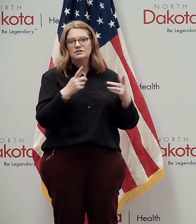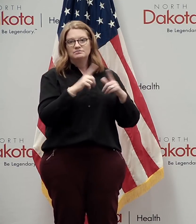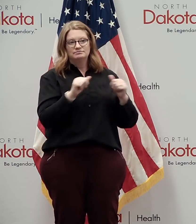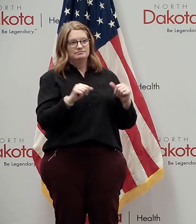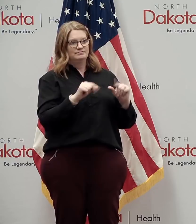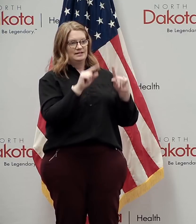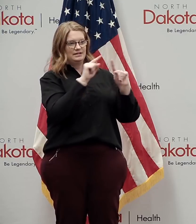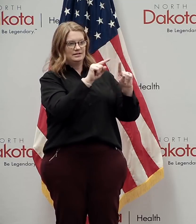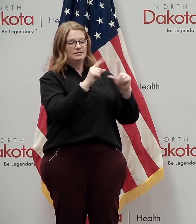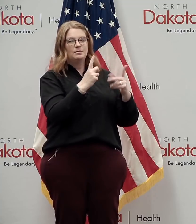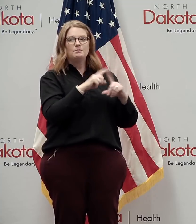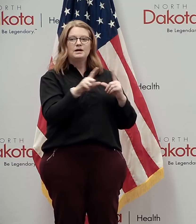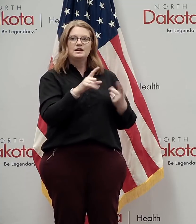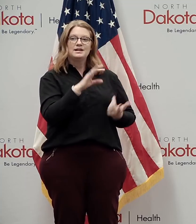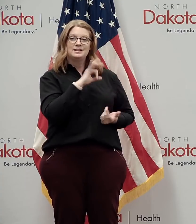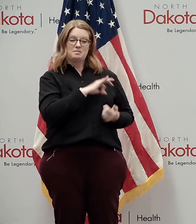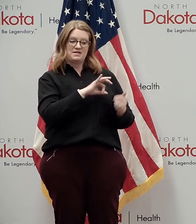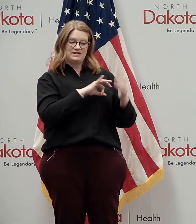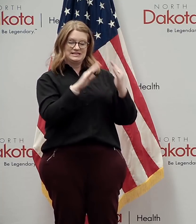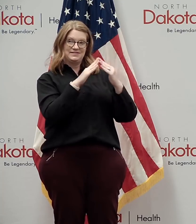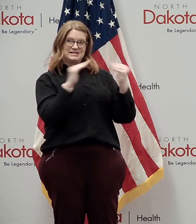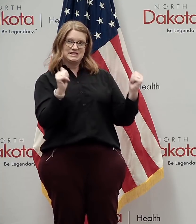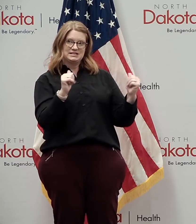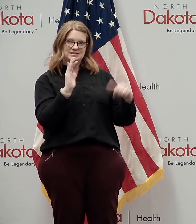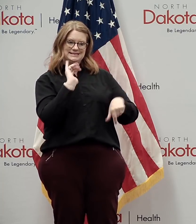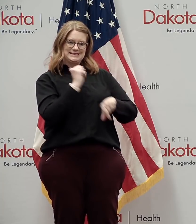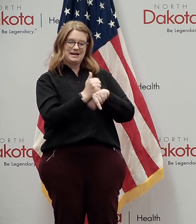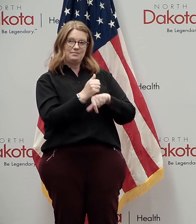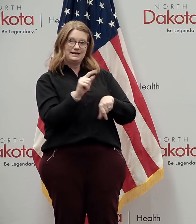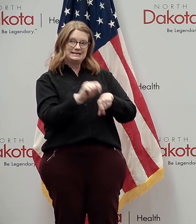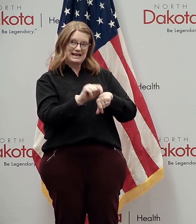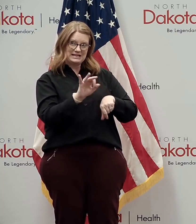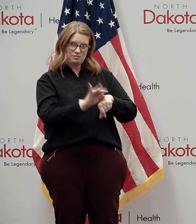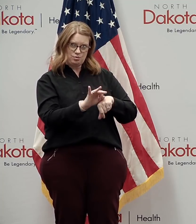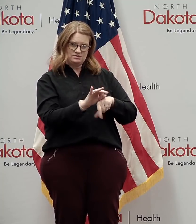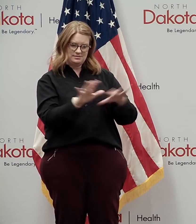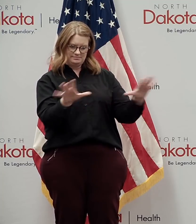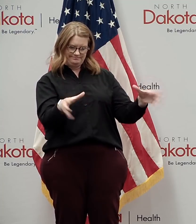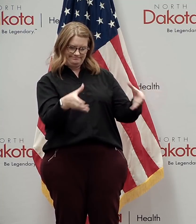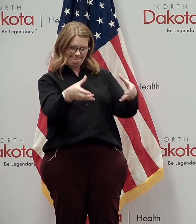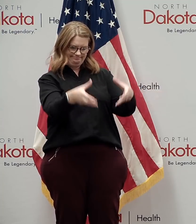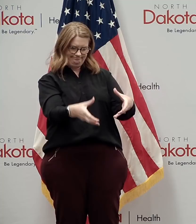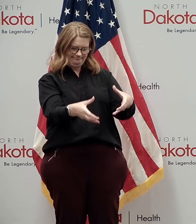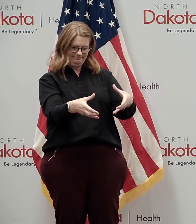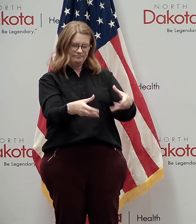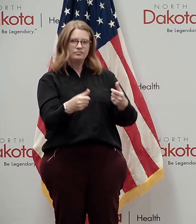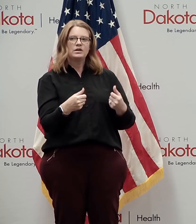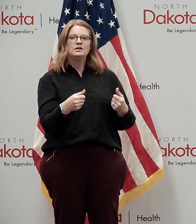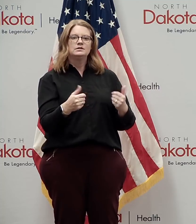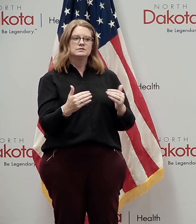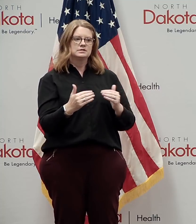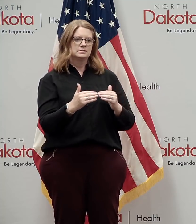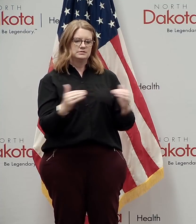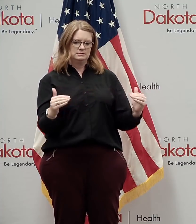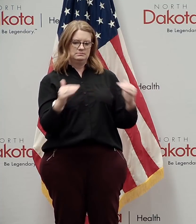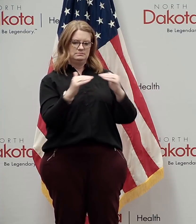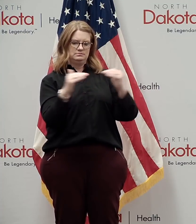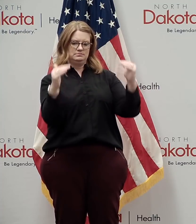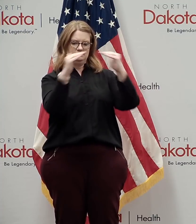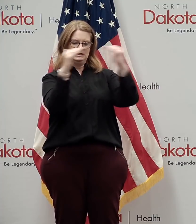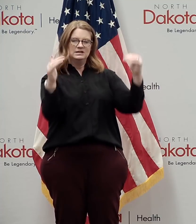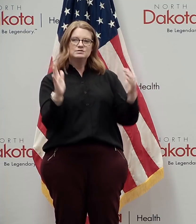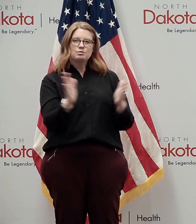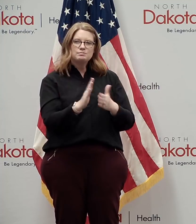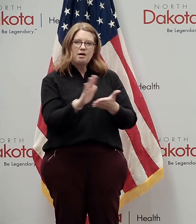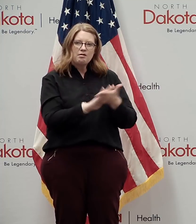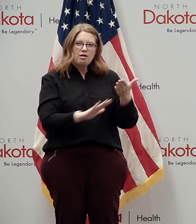But we took the benefits of the system and convened a task force, which the governor talked about, at 3 tiers: small colleges, medium